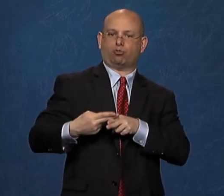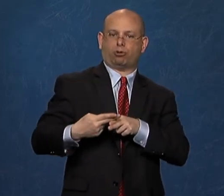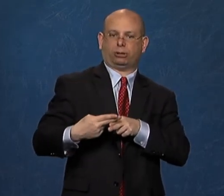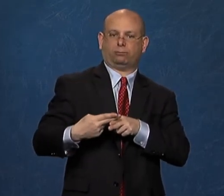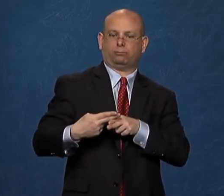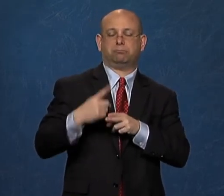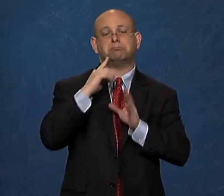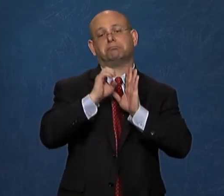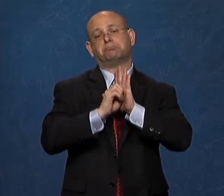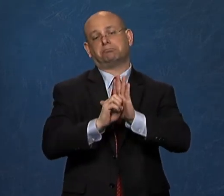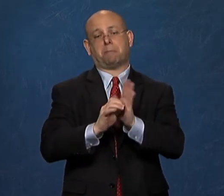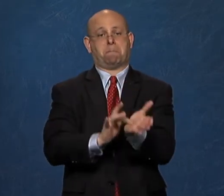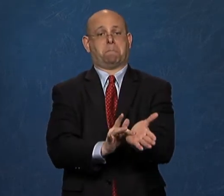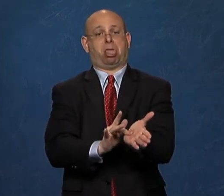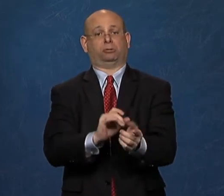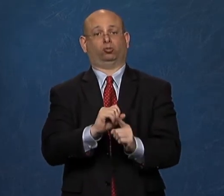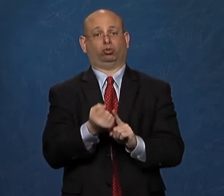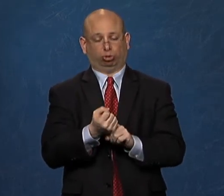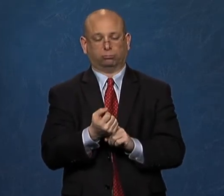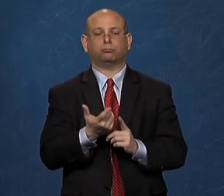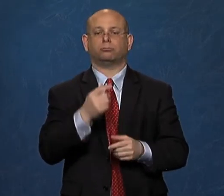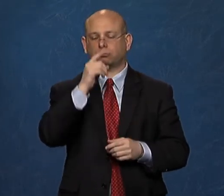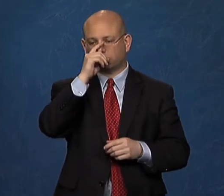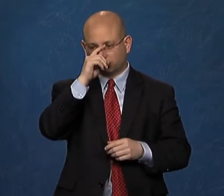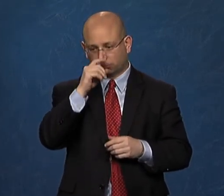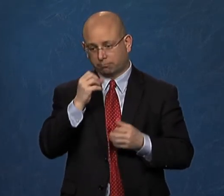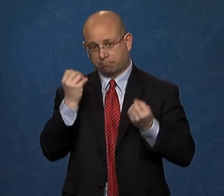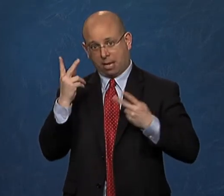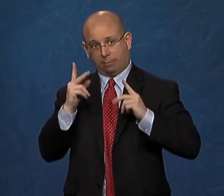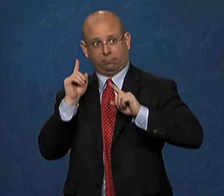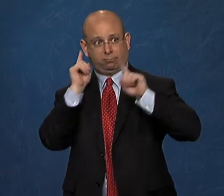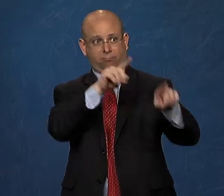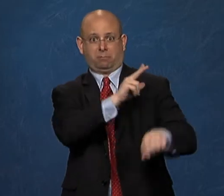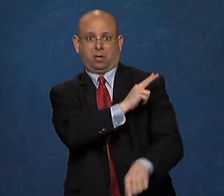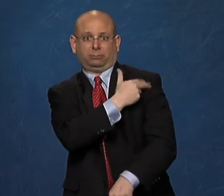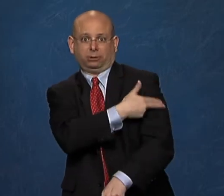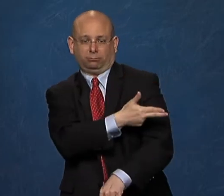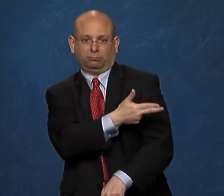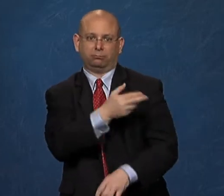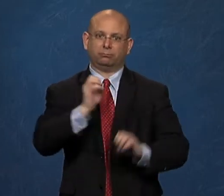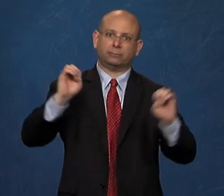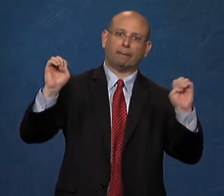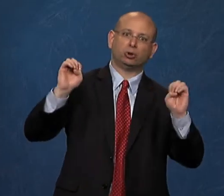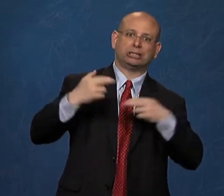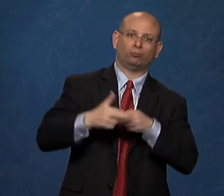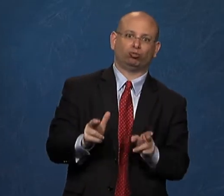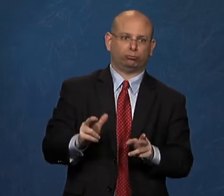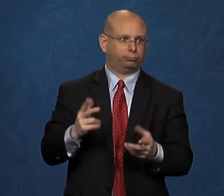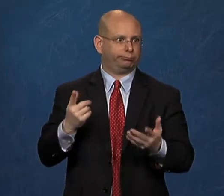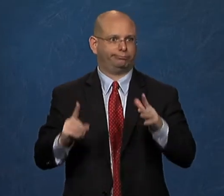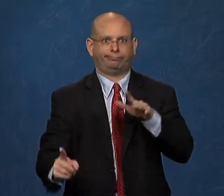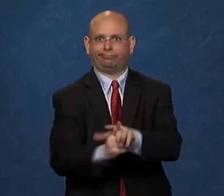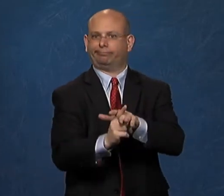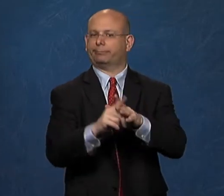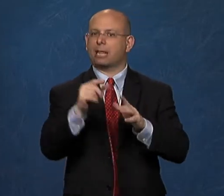given individual. And it should be a temporary fix. So let me give you an example. If a deaf person goes to a hospital in an